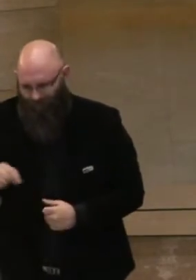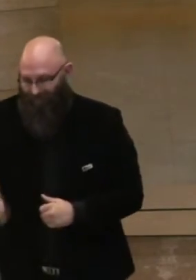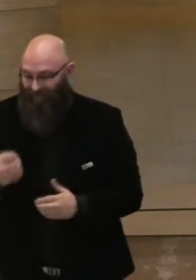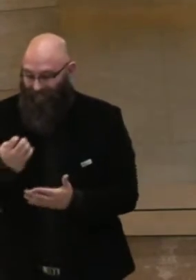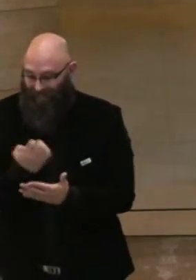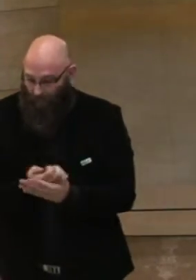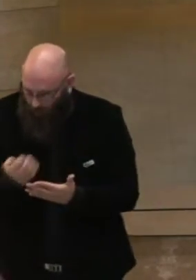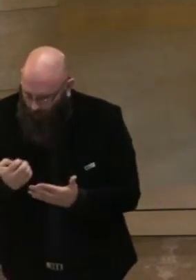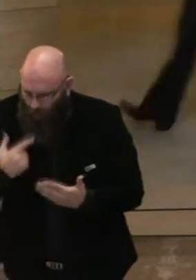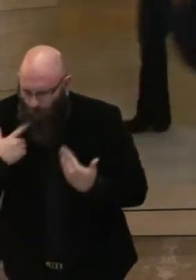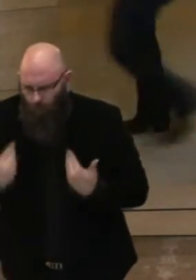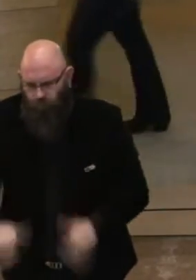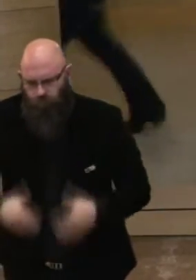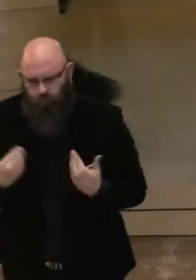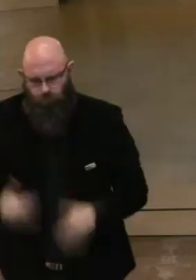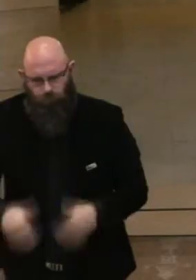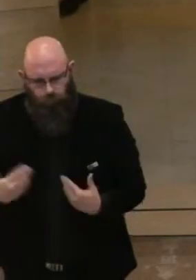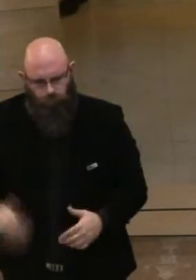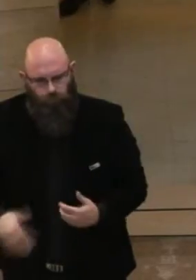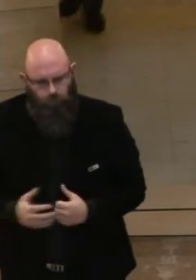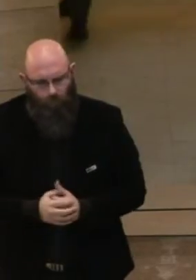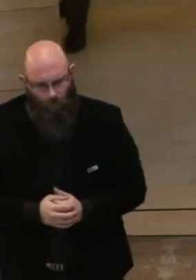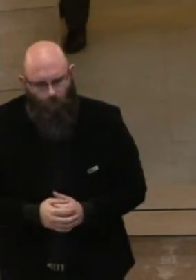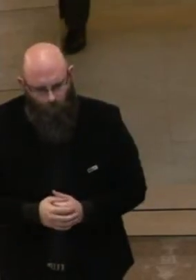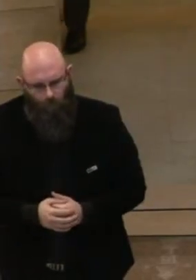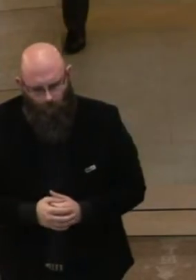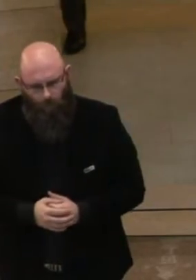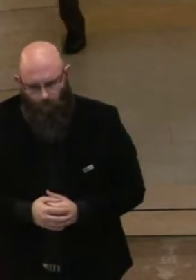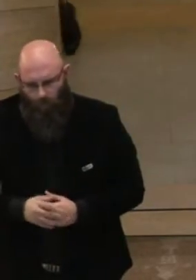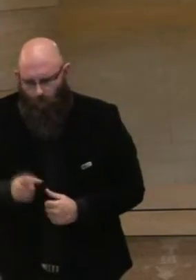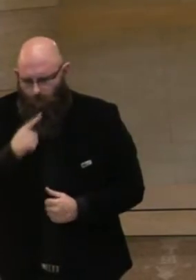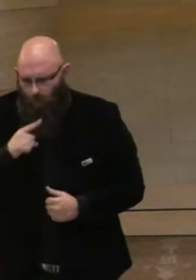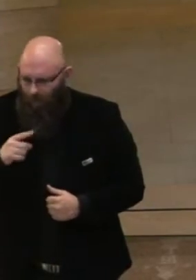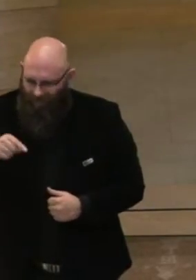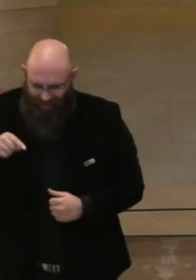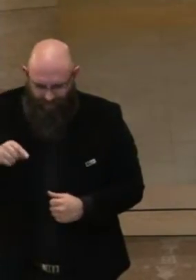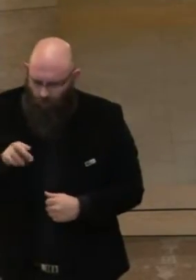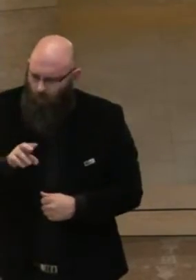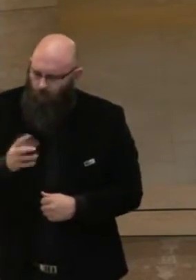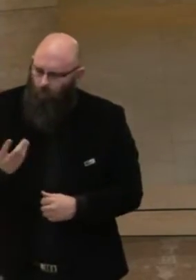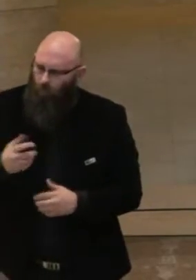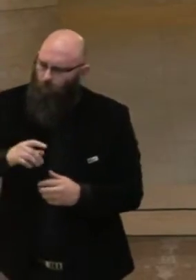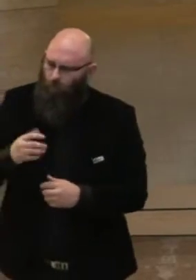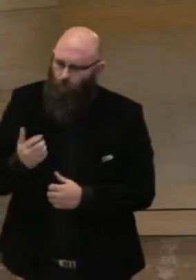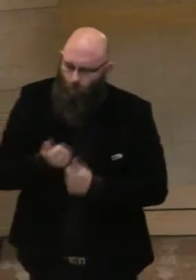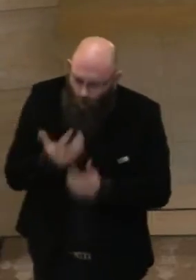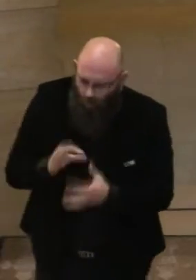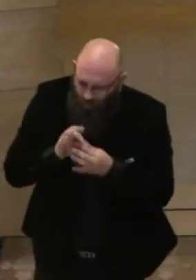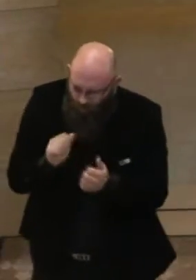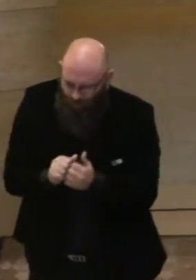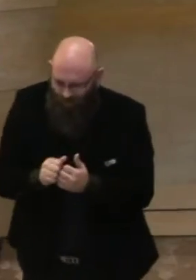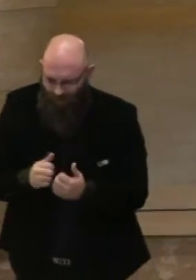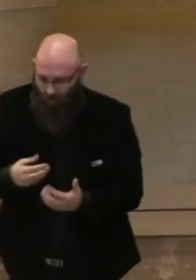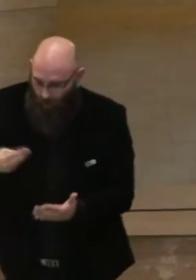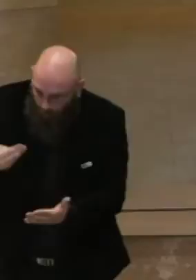colossal understatement. This is the root cause of wealth and income inequality.